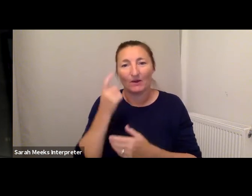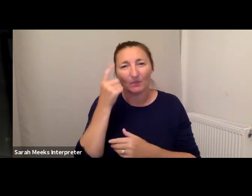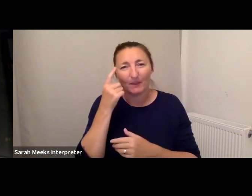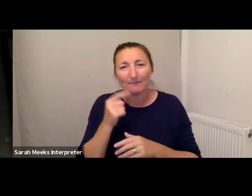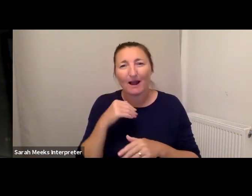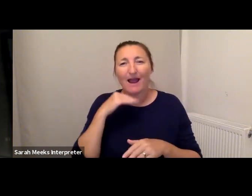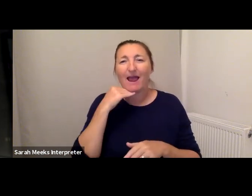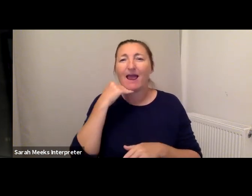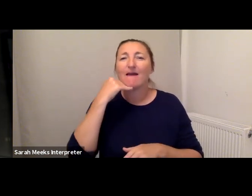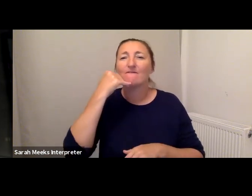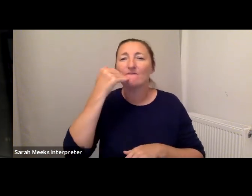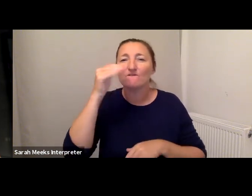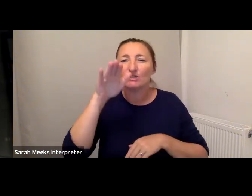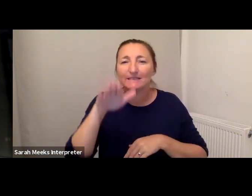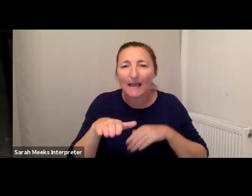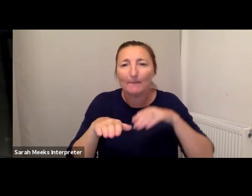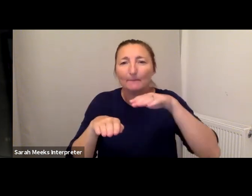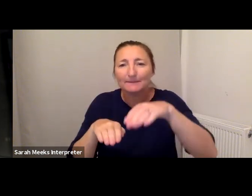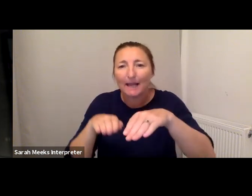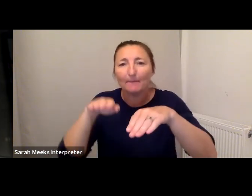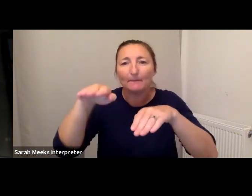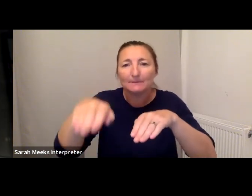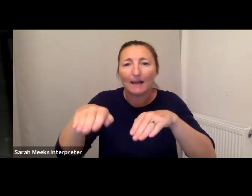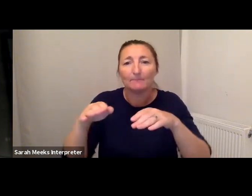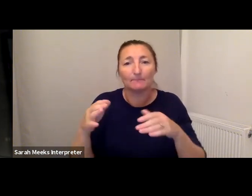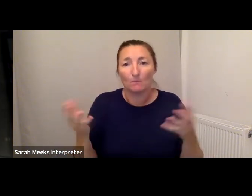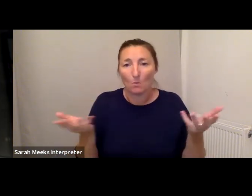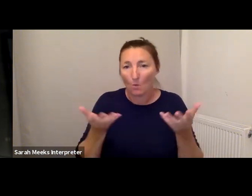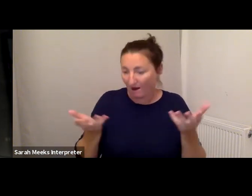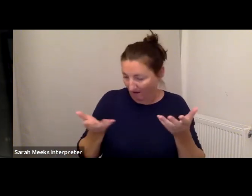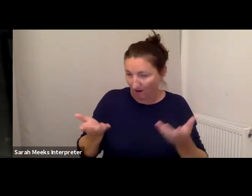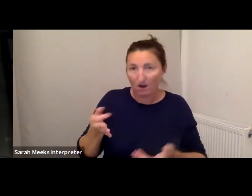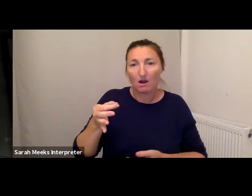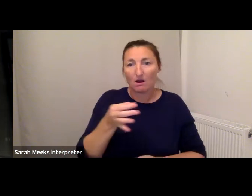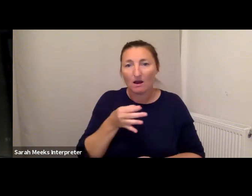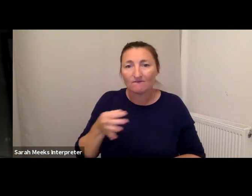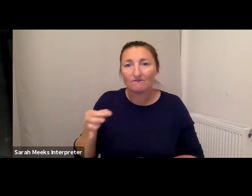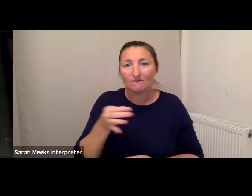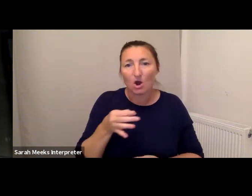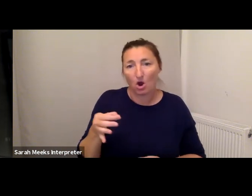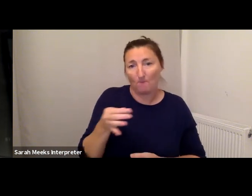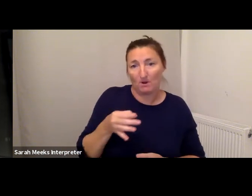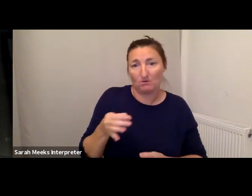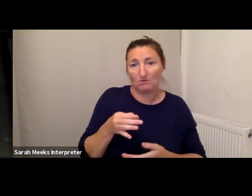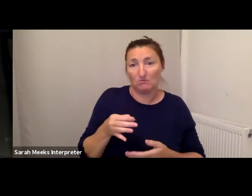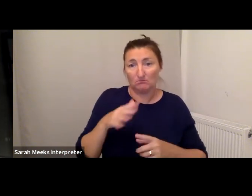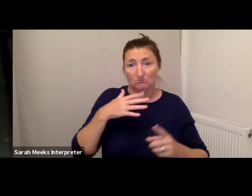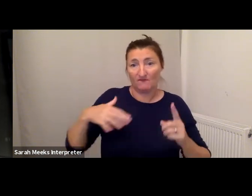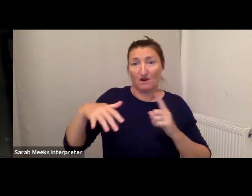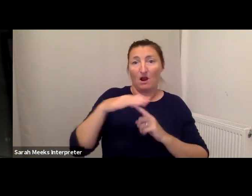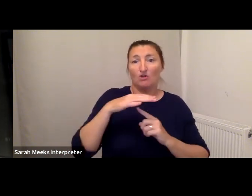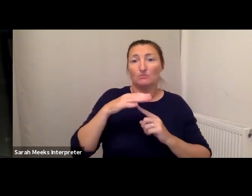stage of the trip, from the urban environment to entering a station, to